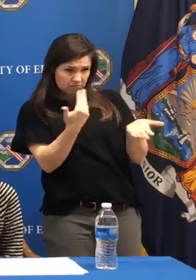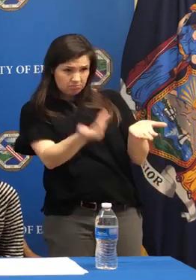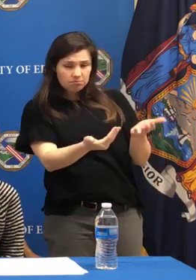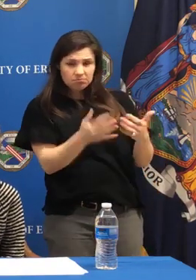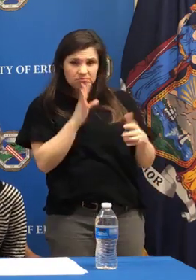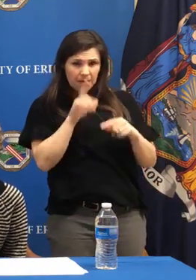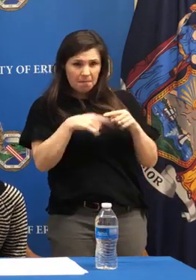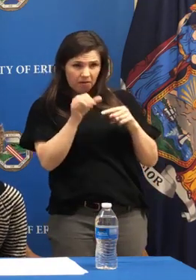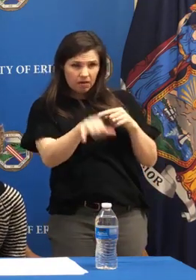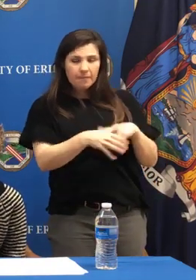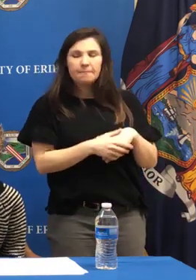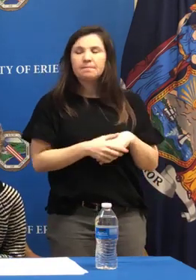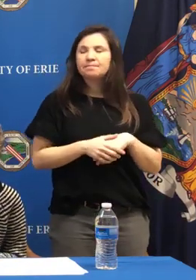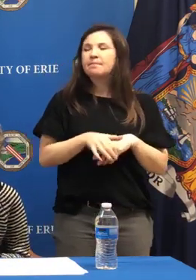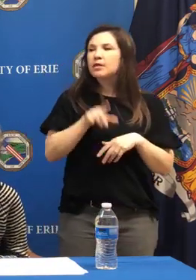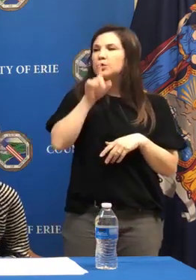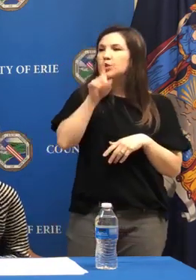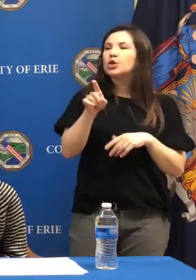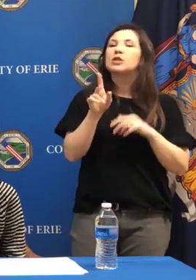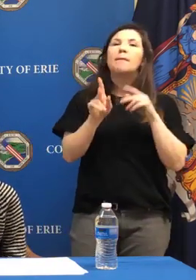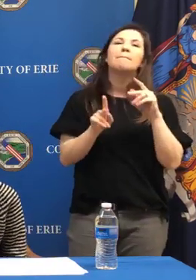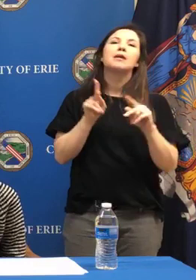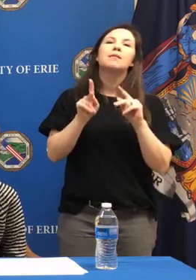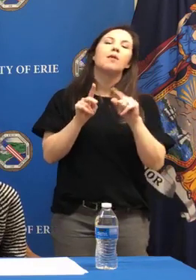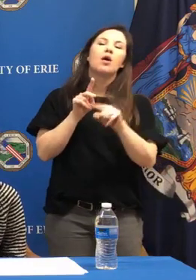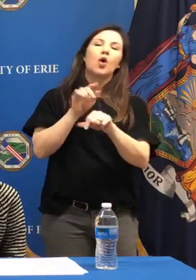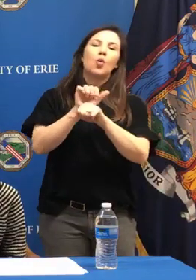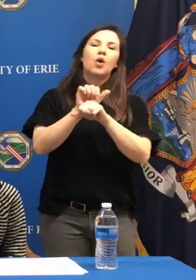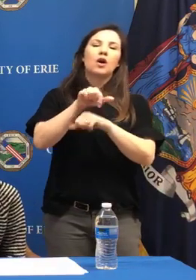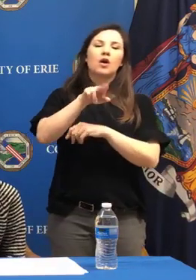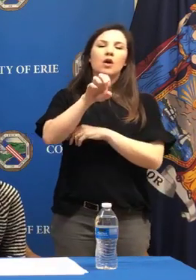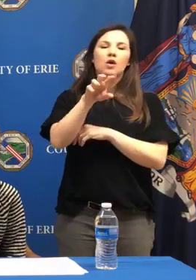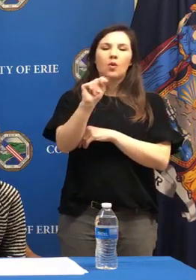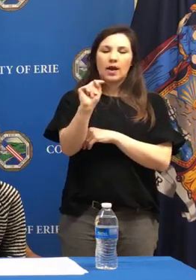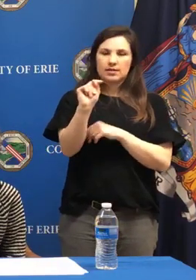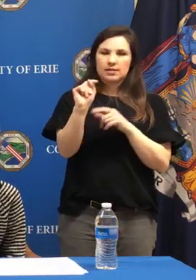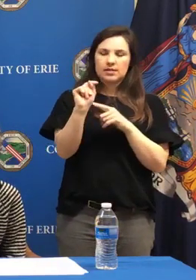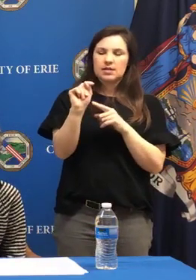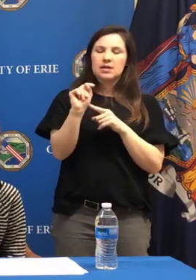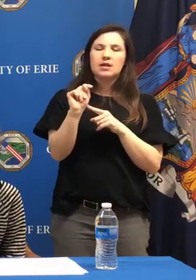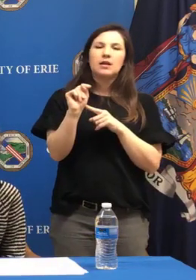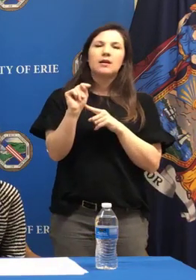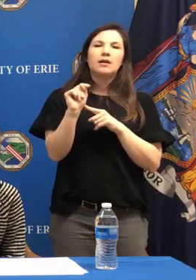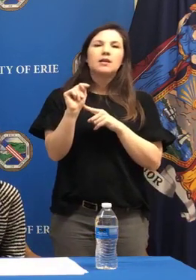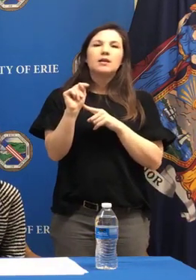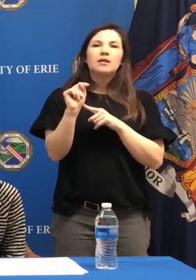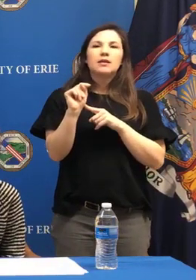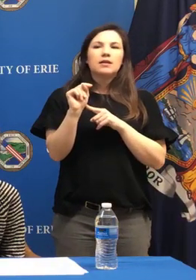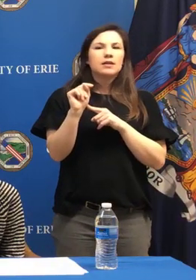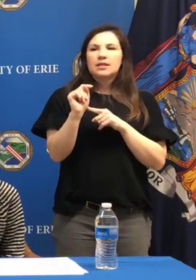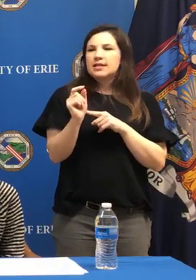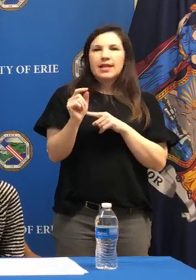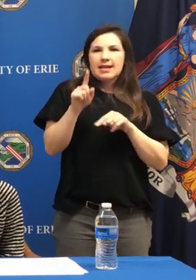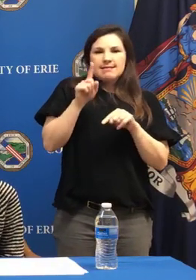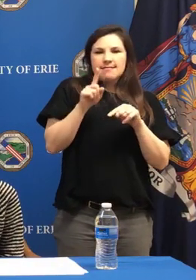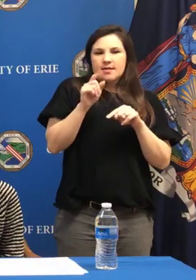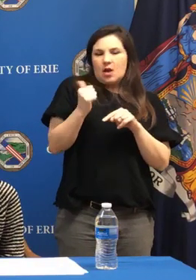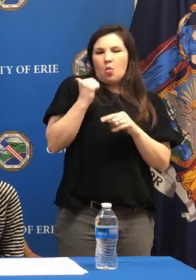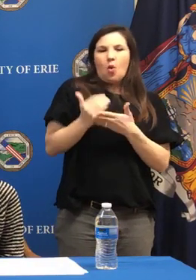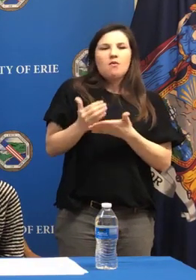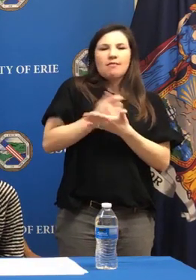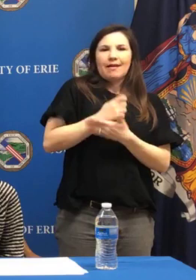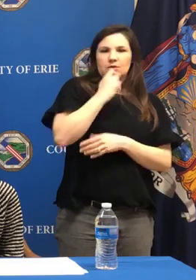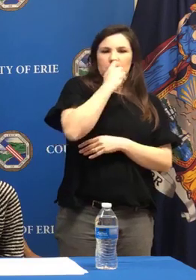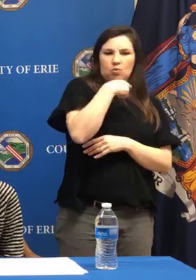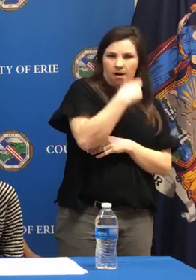So the people at working at Quest Laboratories are not going to collect swabs on individuals in